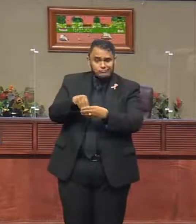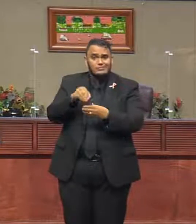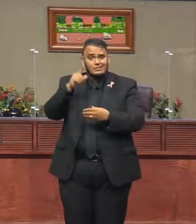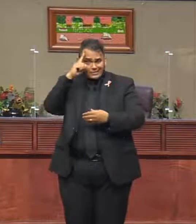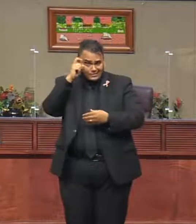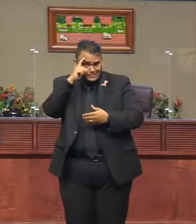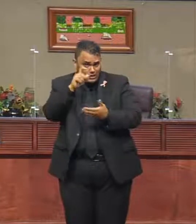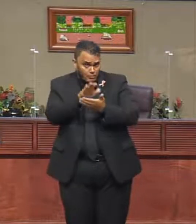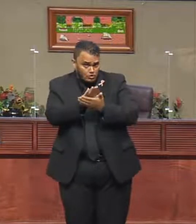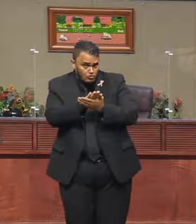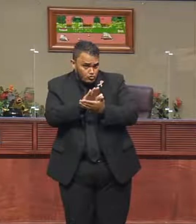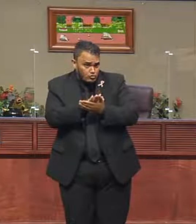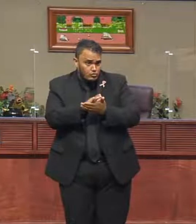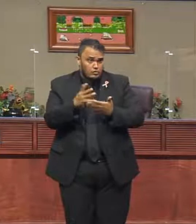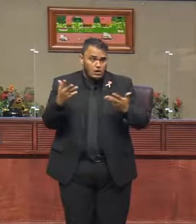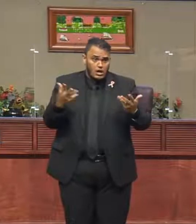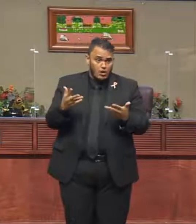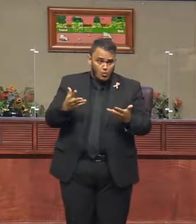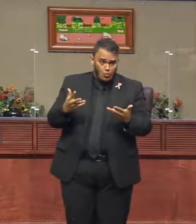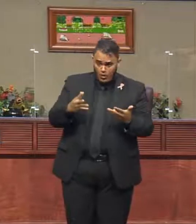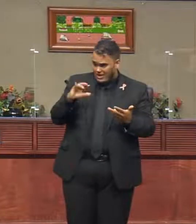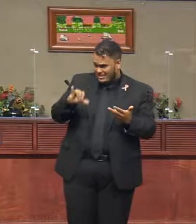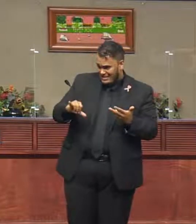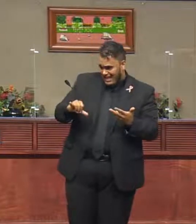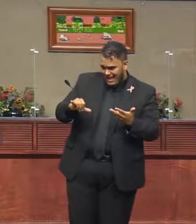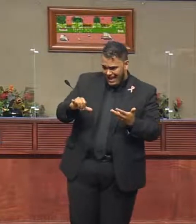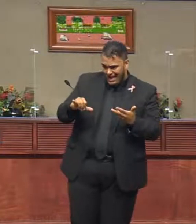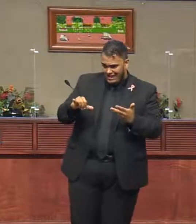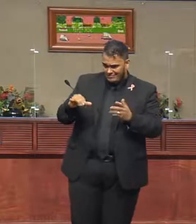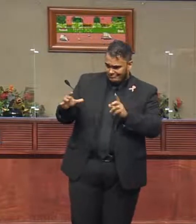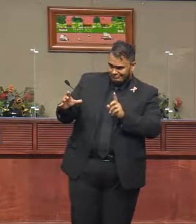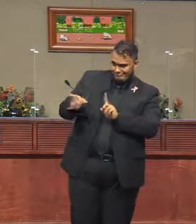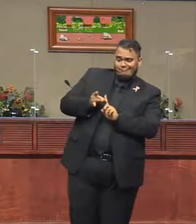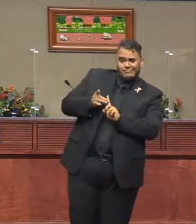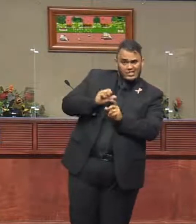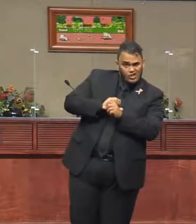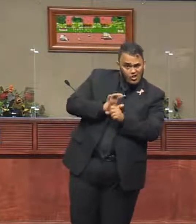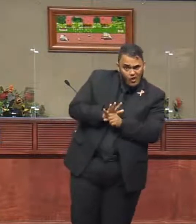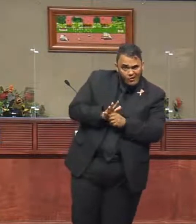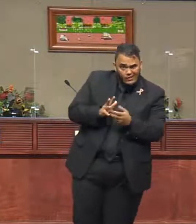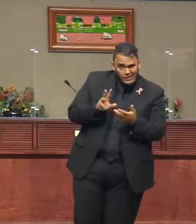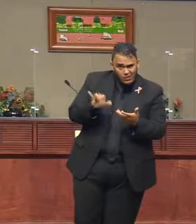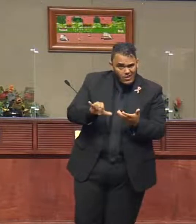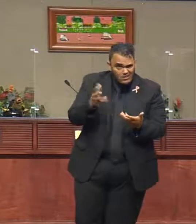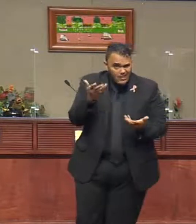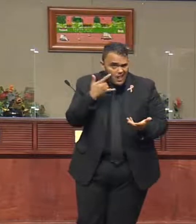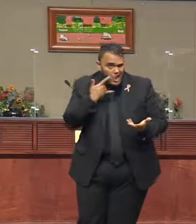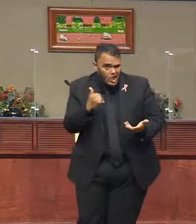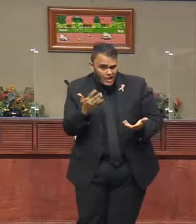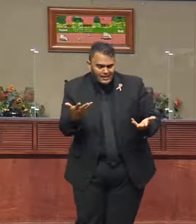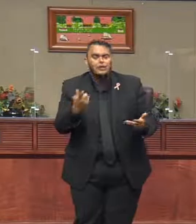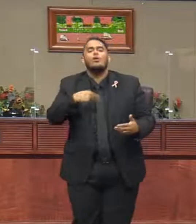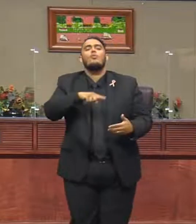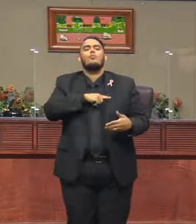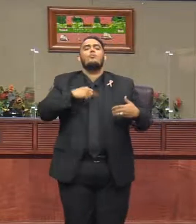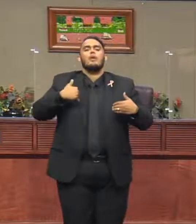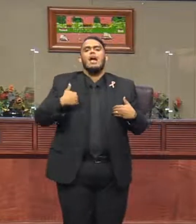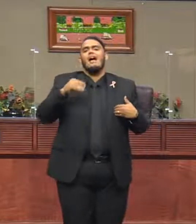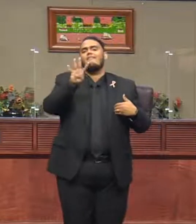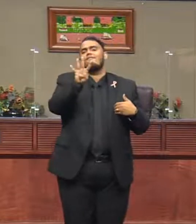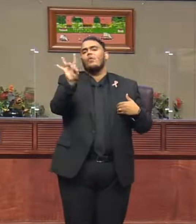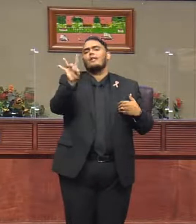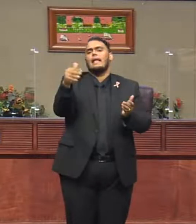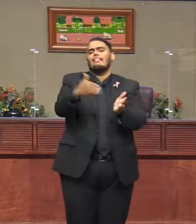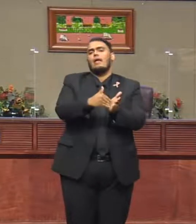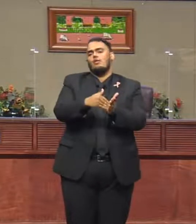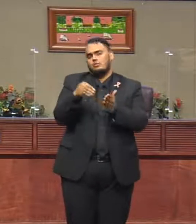the positivity rate is. How are we faring there? Yeah, so we have 48,000 students right